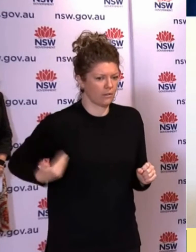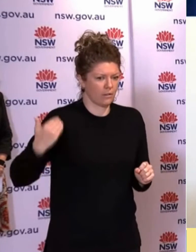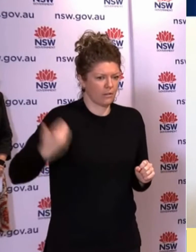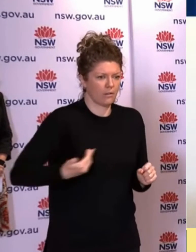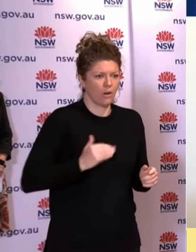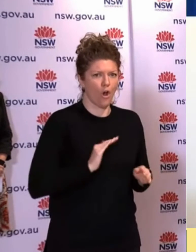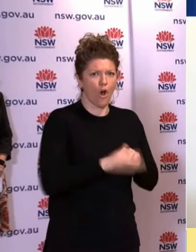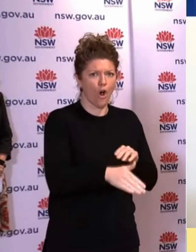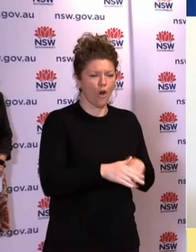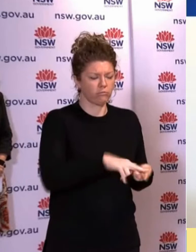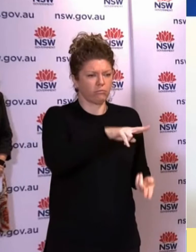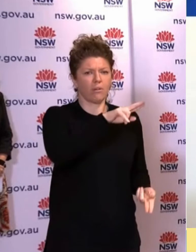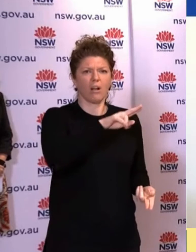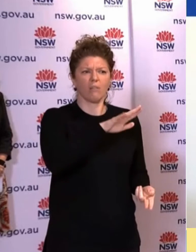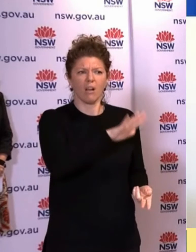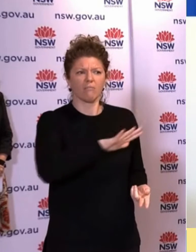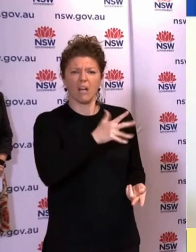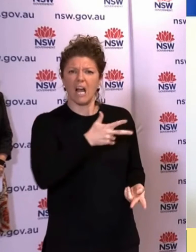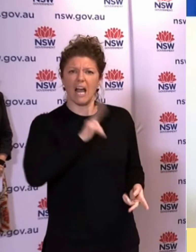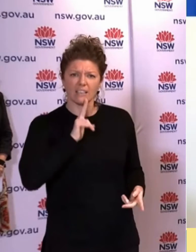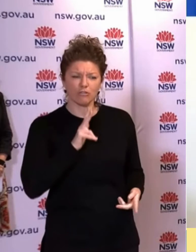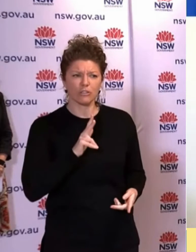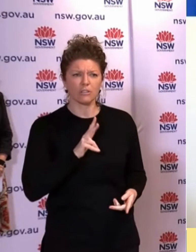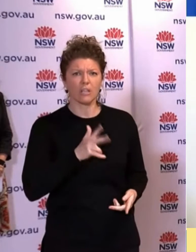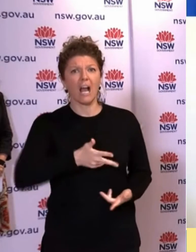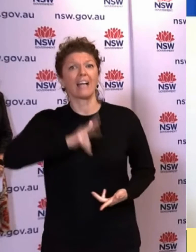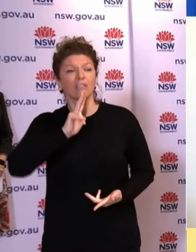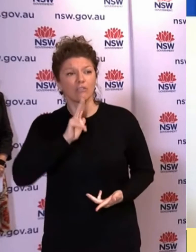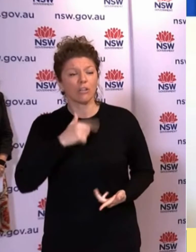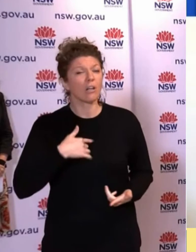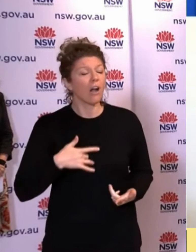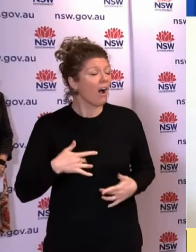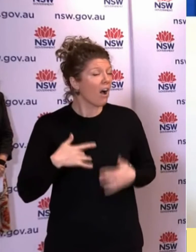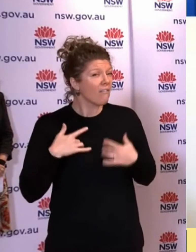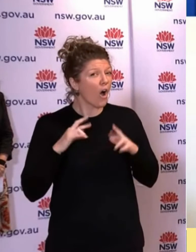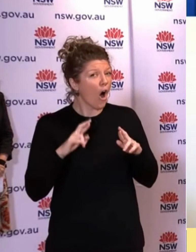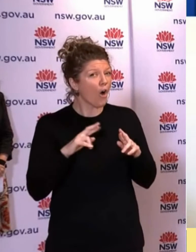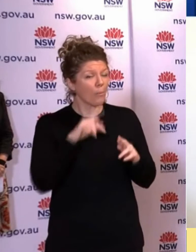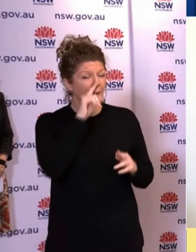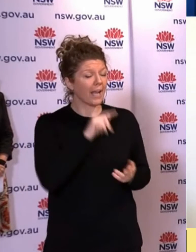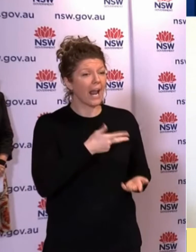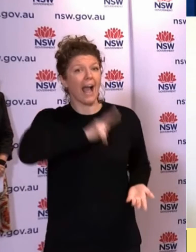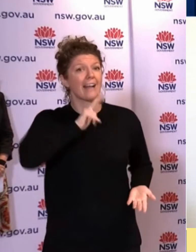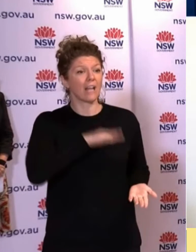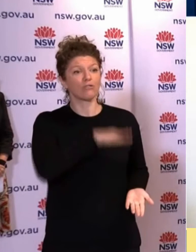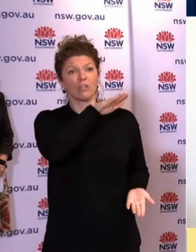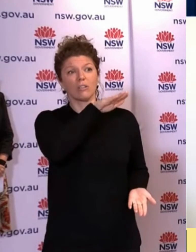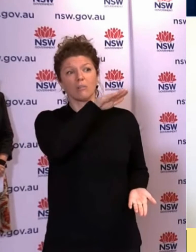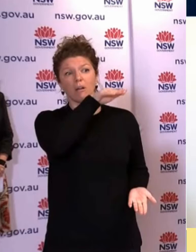in the last 2 days, of course, it's been in the 800s. I'm hoping that we will not see that major